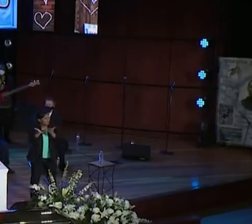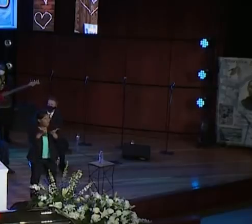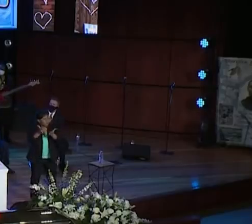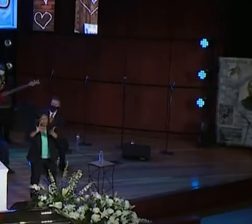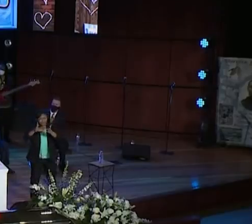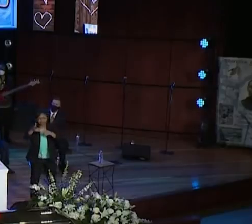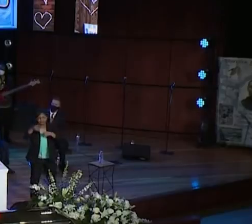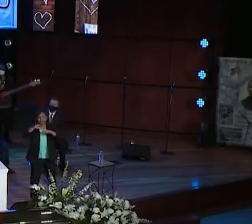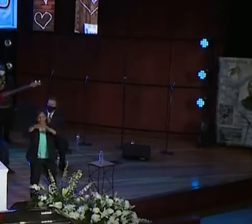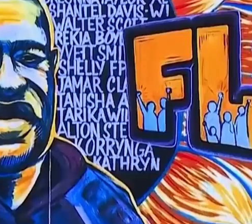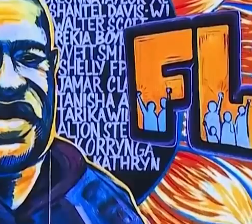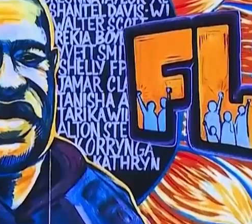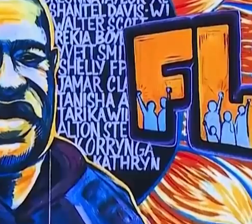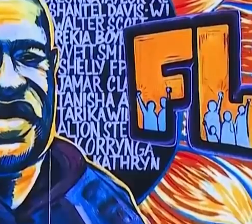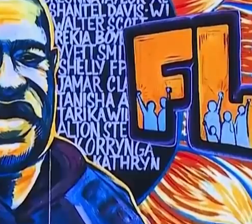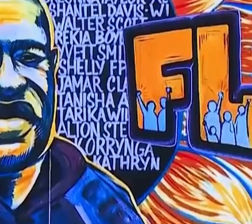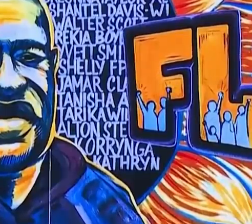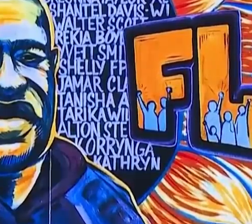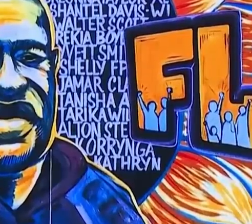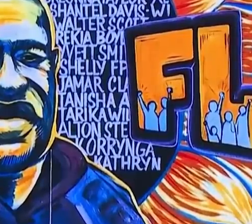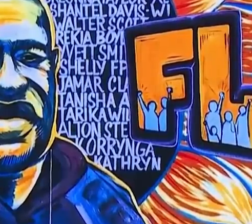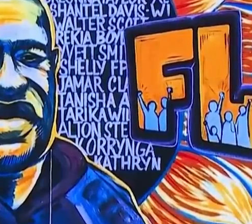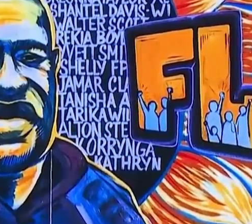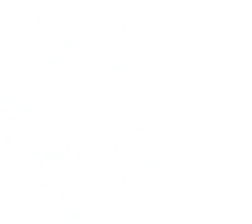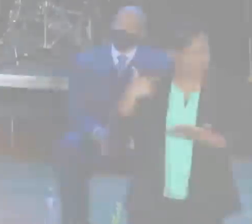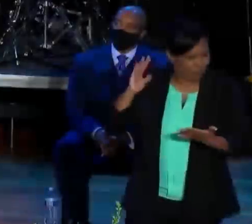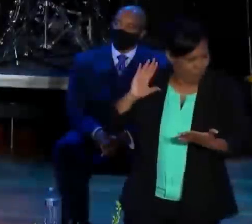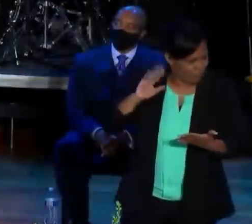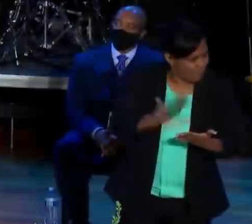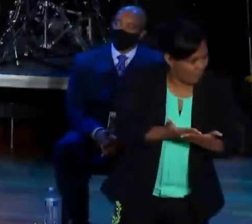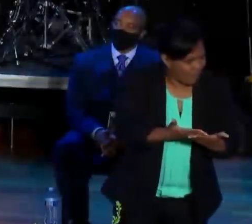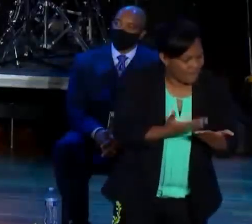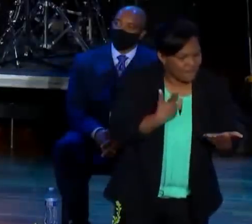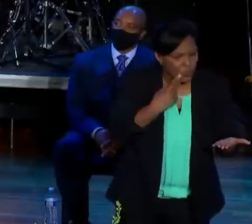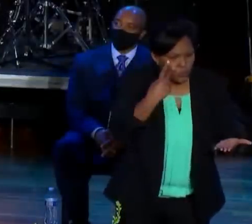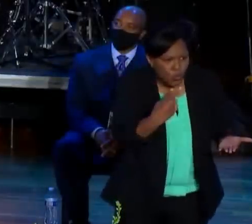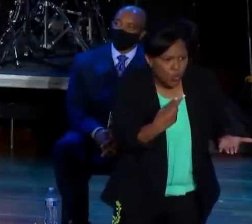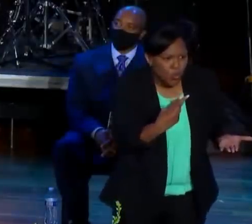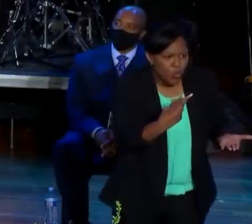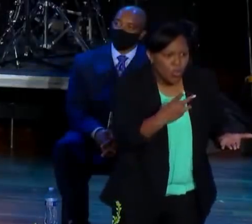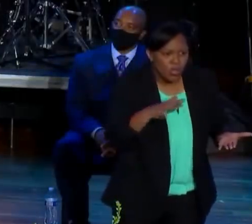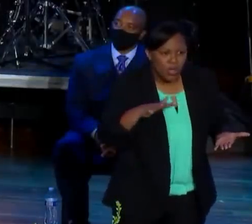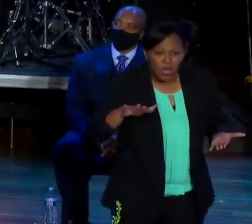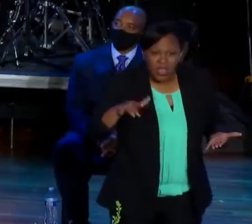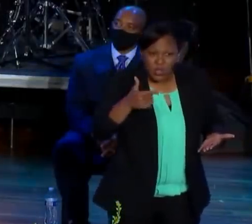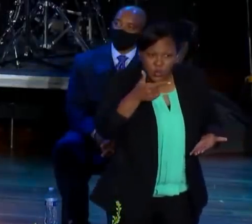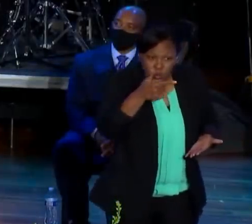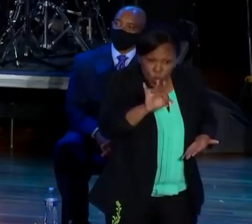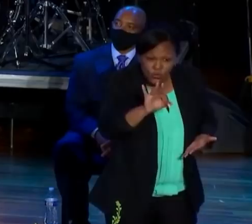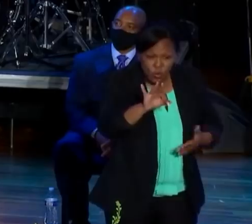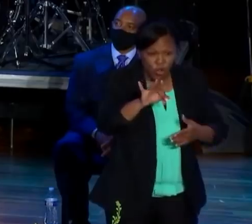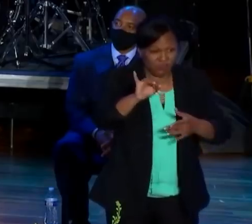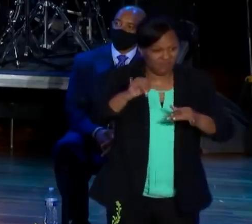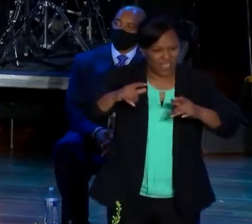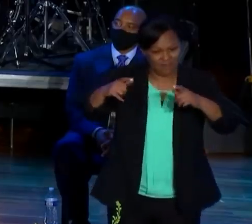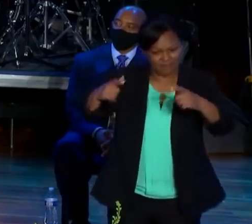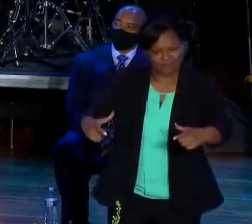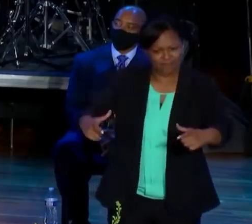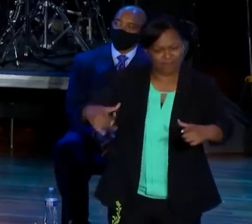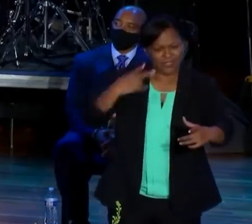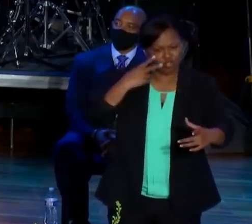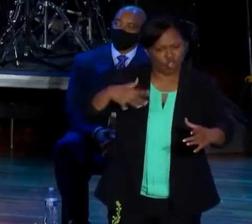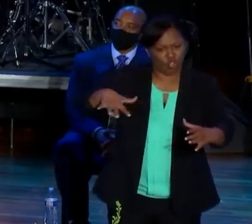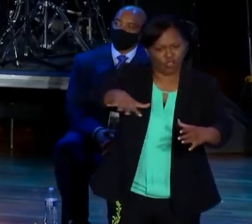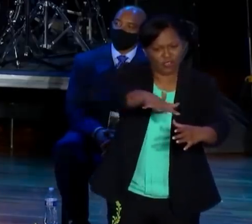say, get your knee off our necks. George Floyd's story has been the story of black